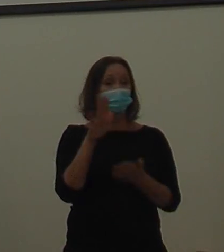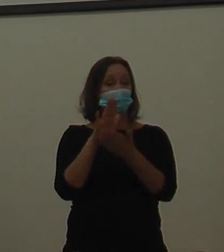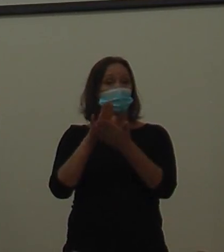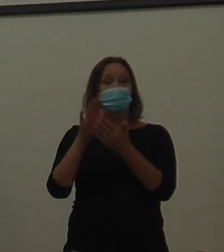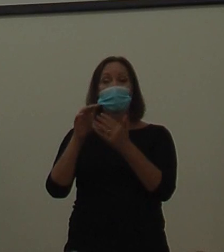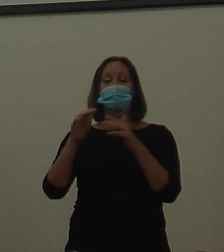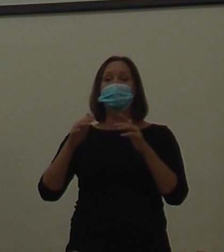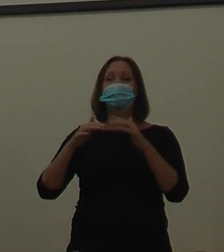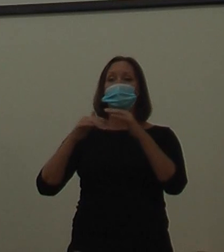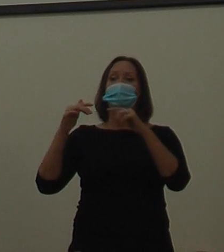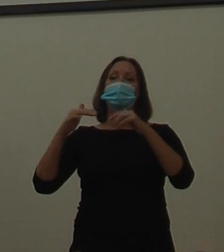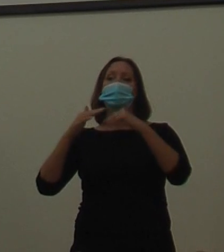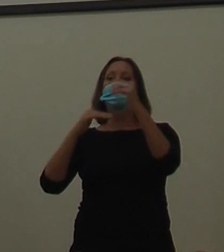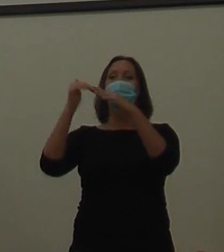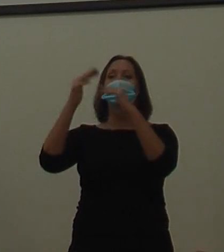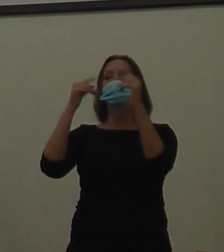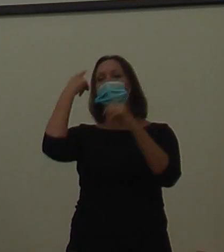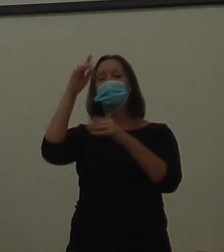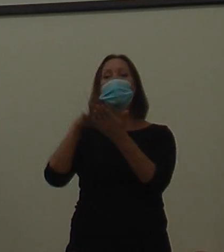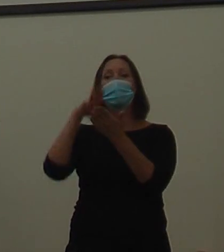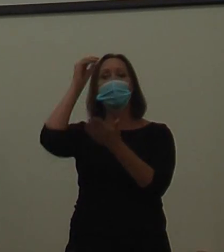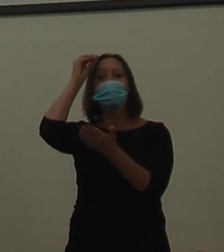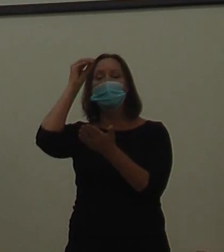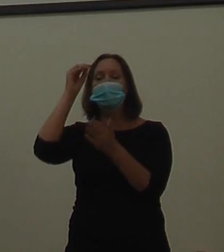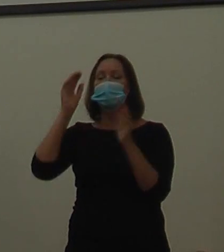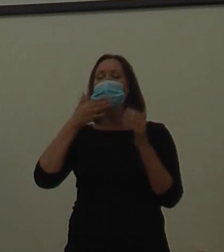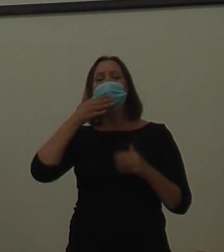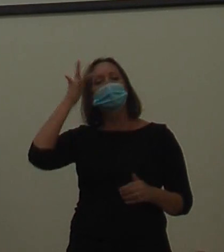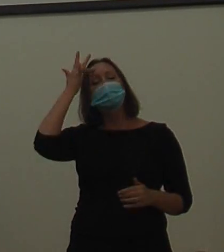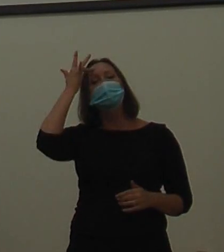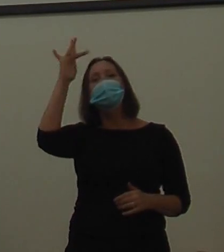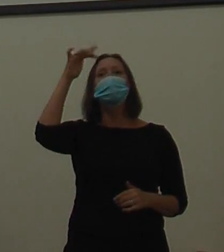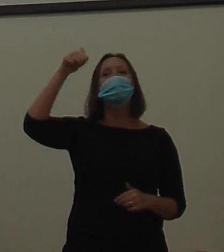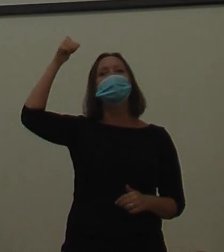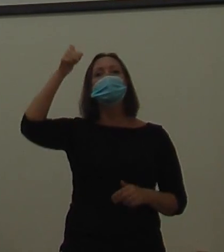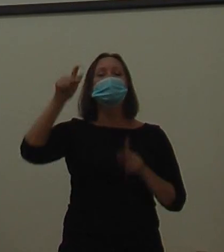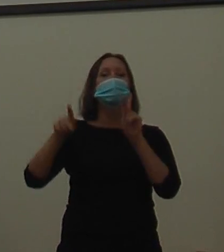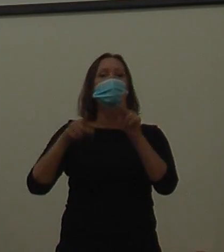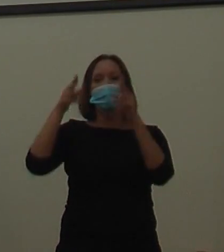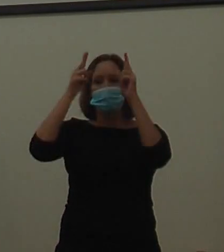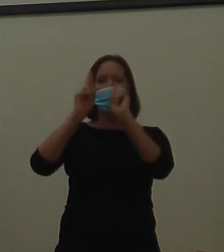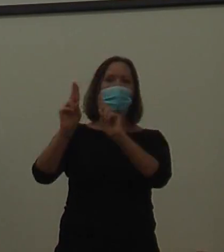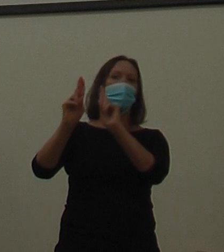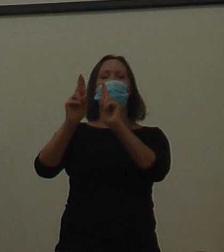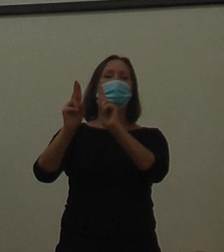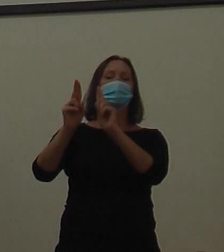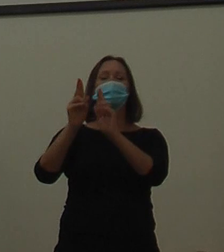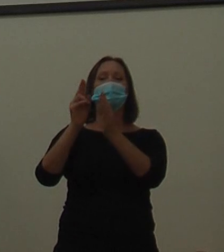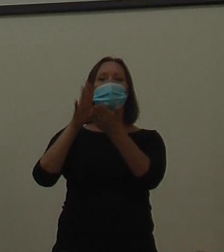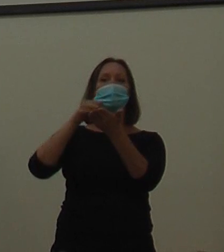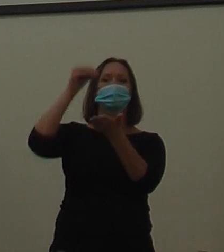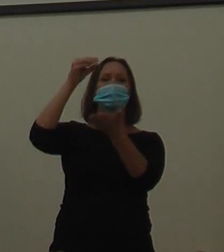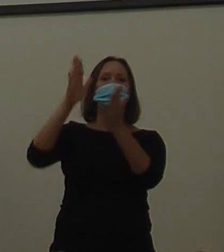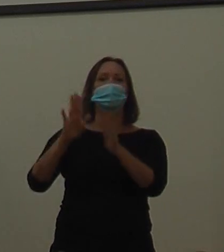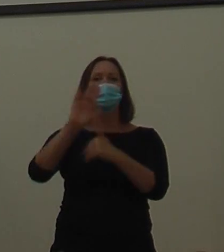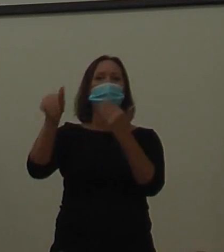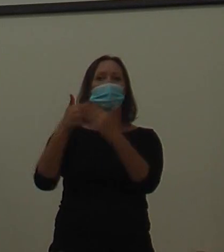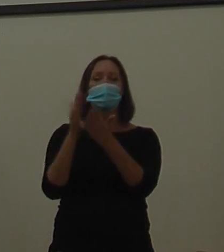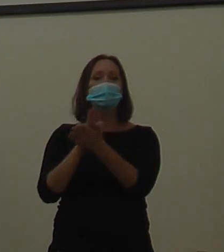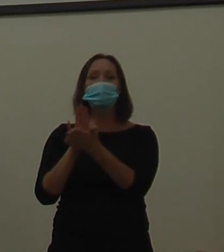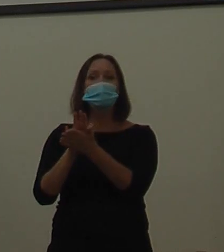to find the most educated, to find the valedictorians and the salutatorians and the honor students of all the schools? No.